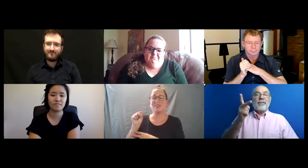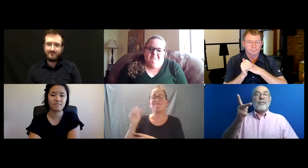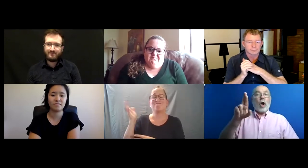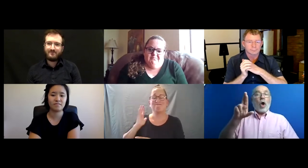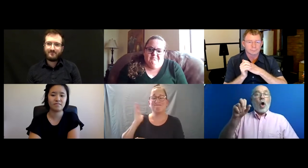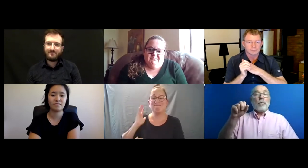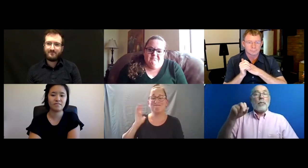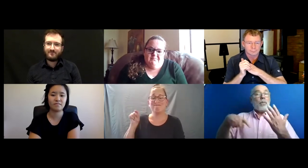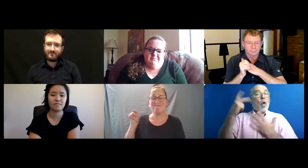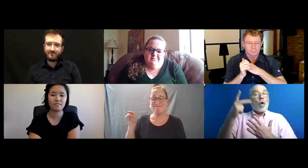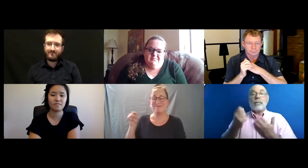VRS.